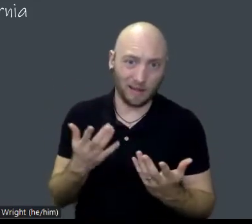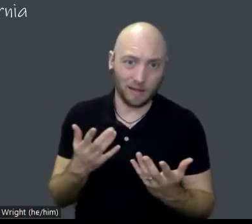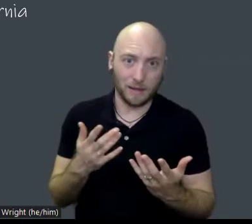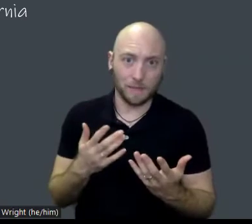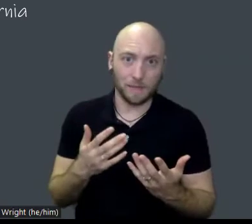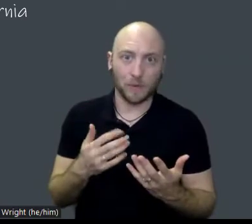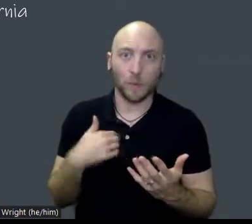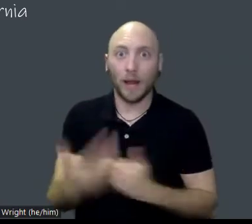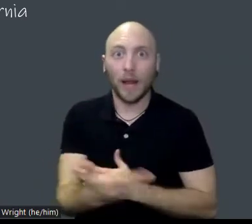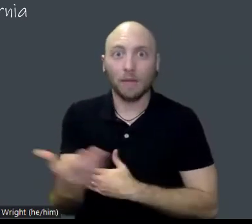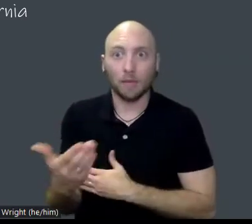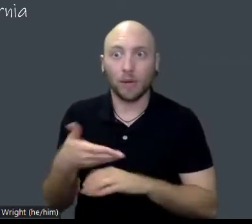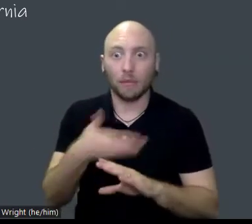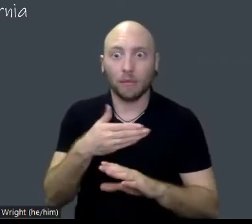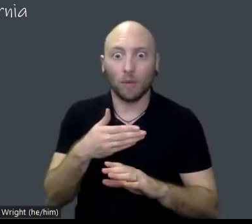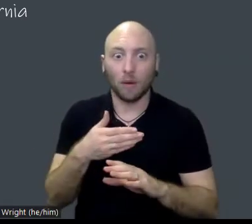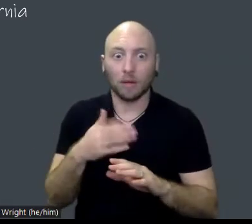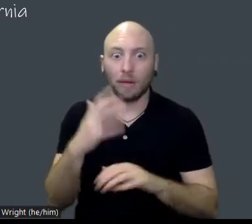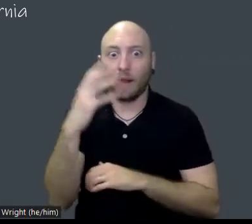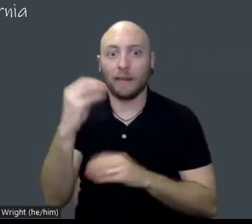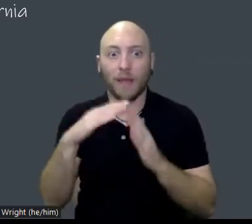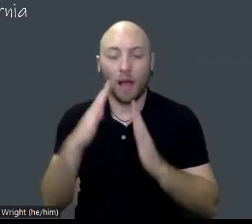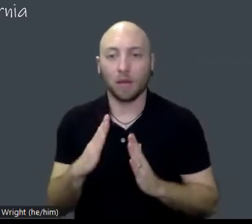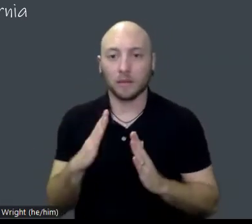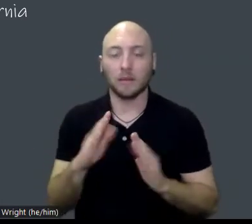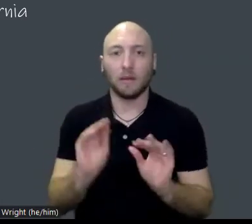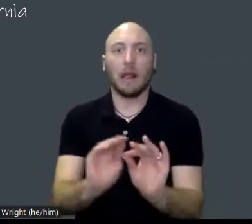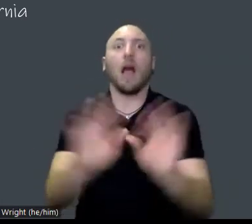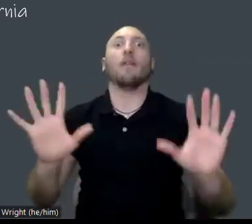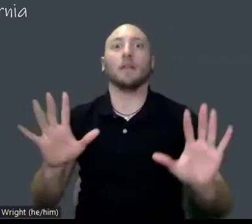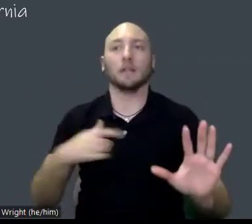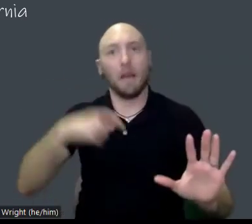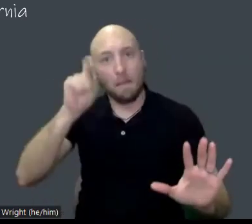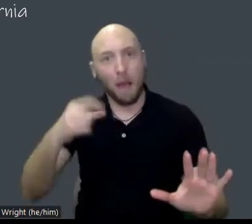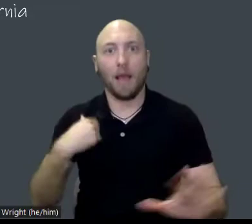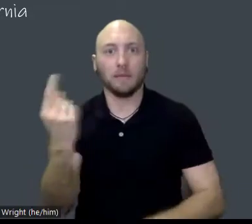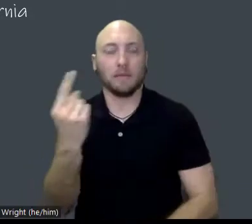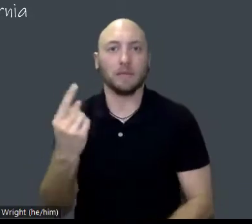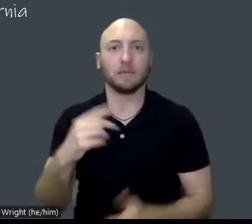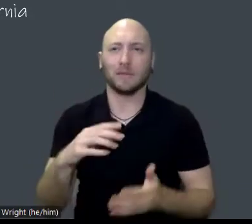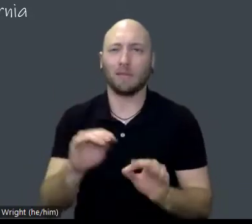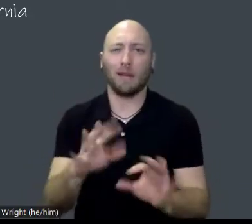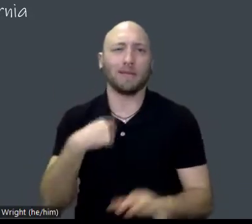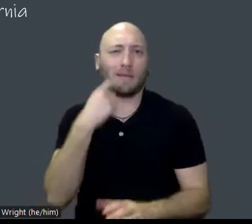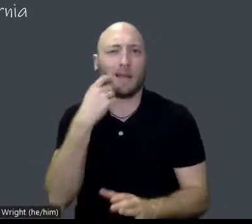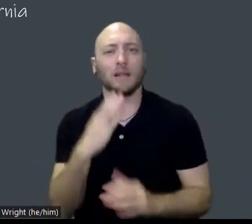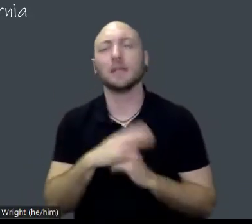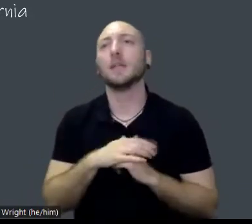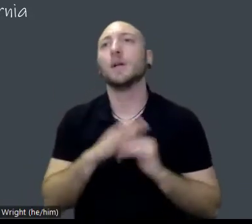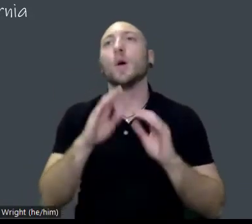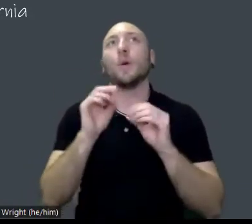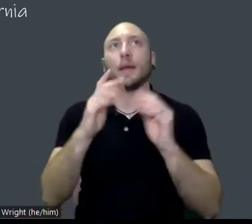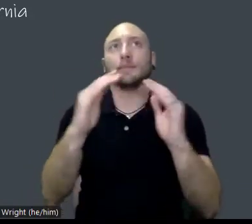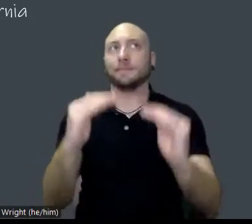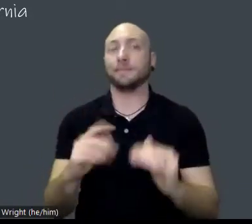every morning when you wake up. I never had any doubts about that. So I went to treatment for the first time. My first